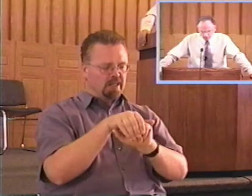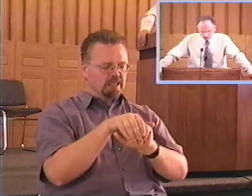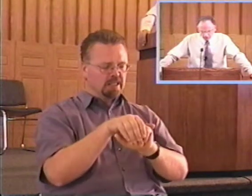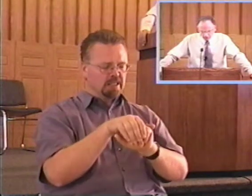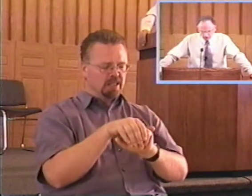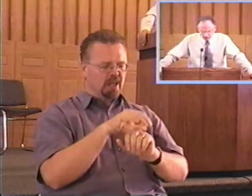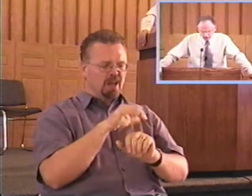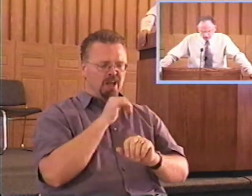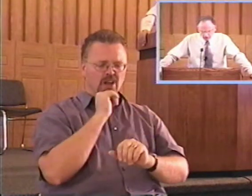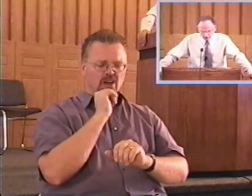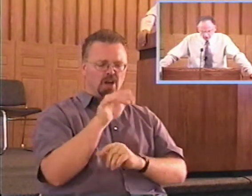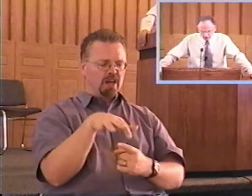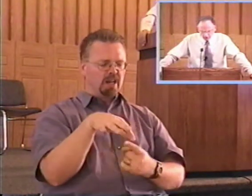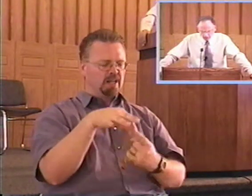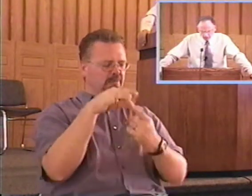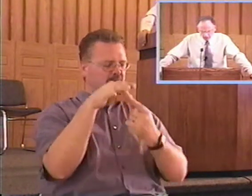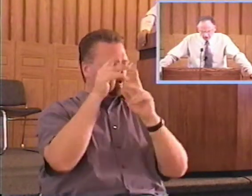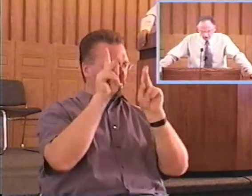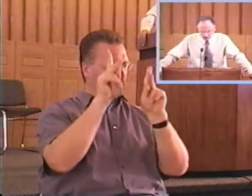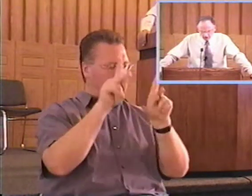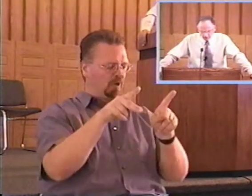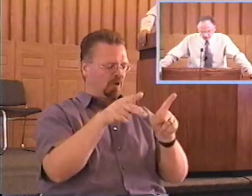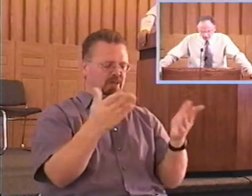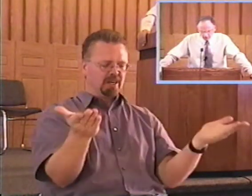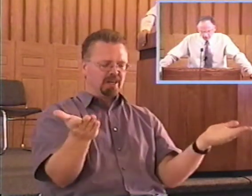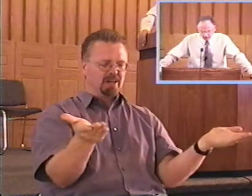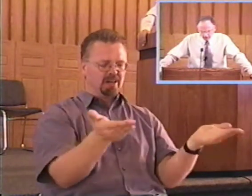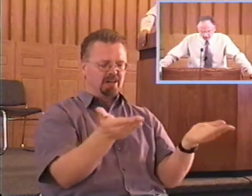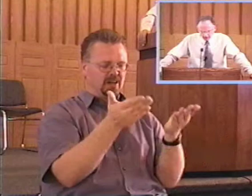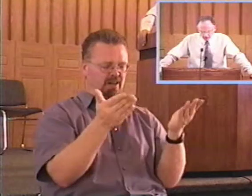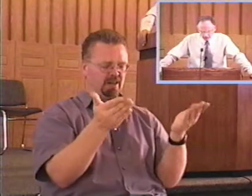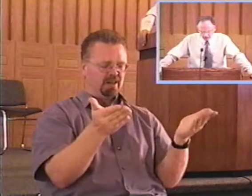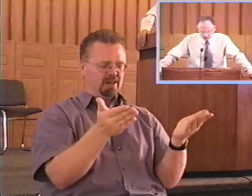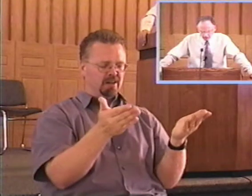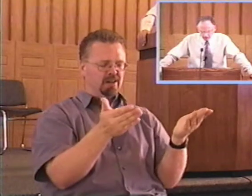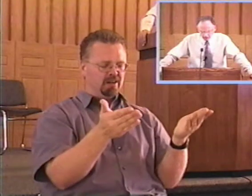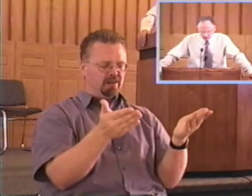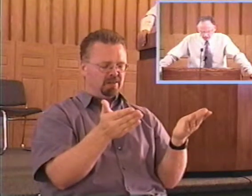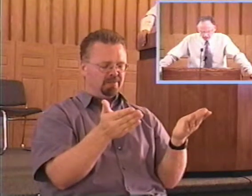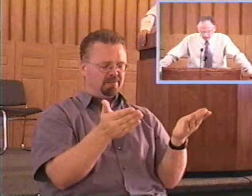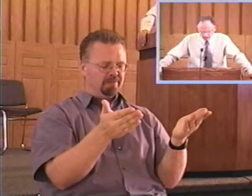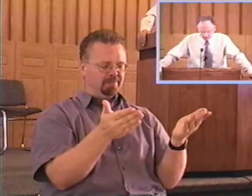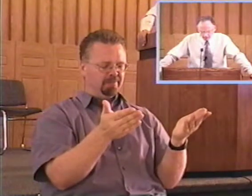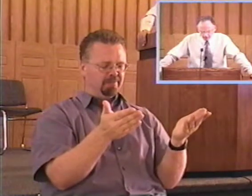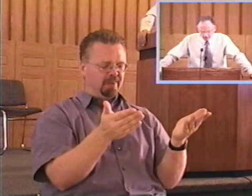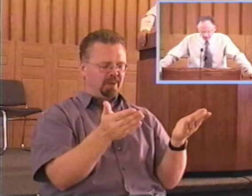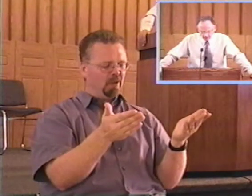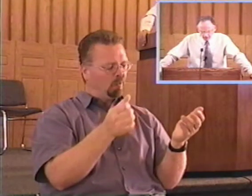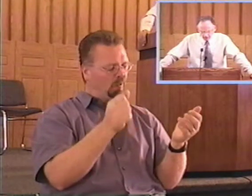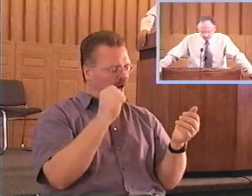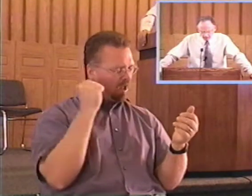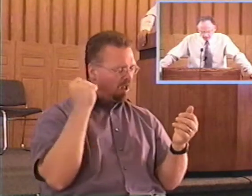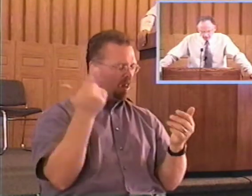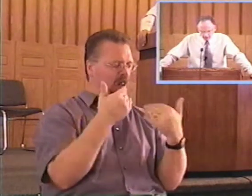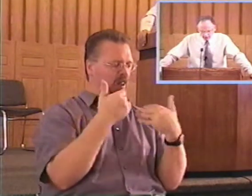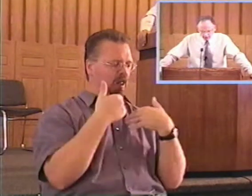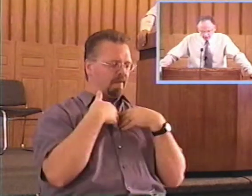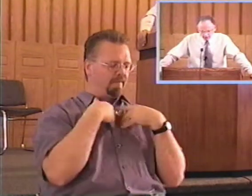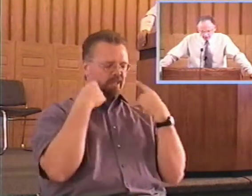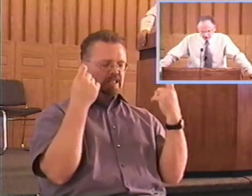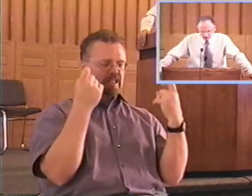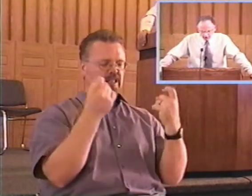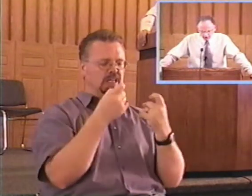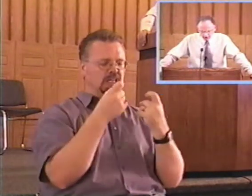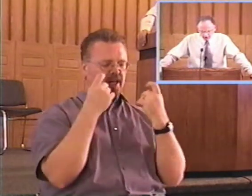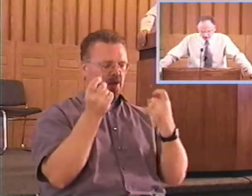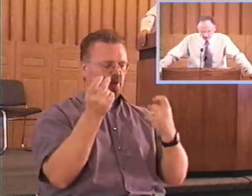There's not a person here who, not because of our remaining sin, find that there are